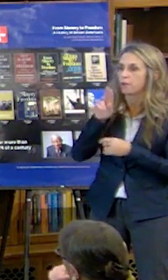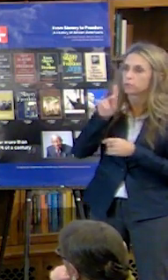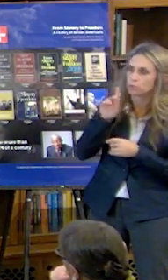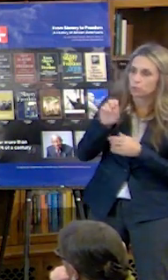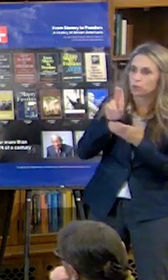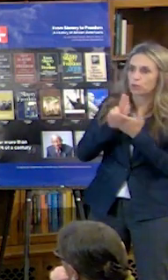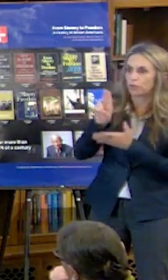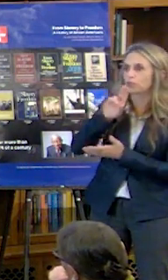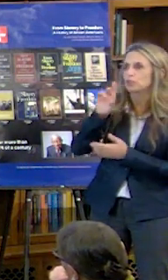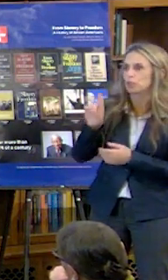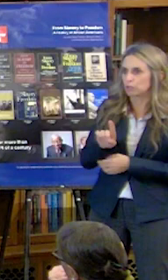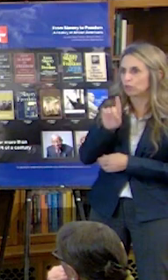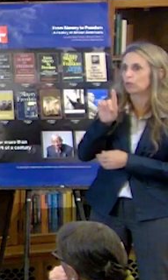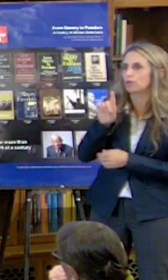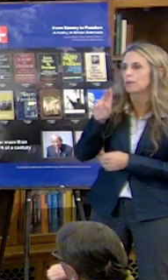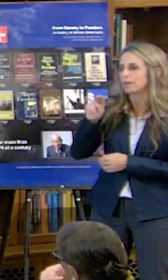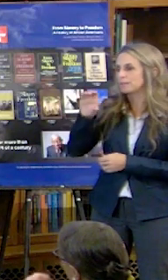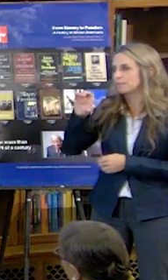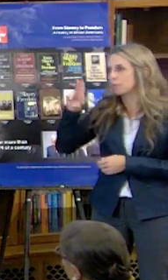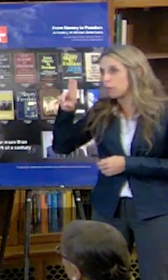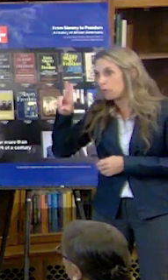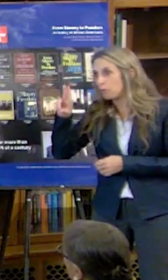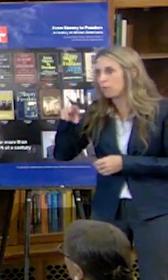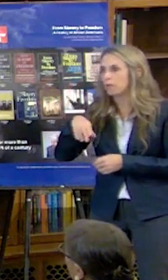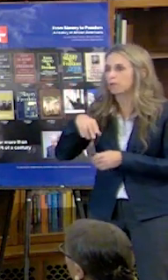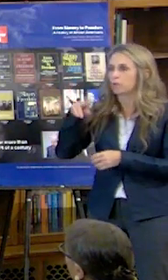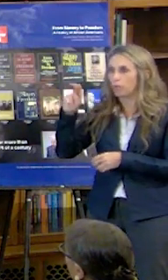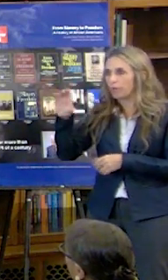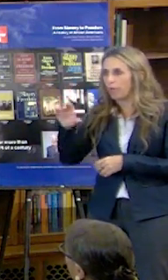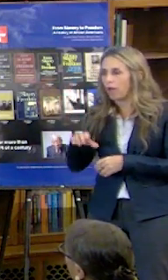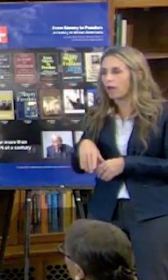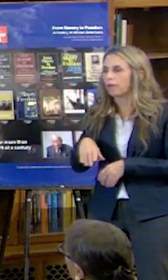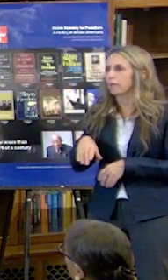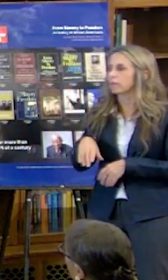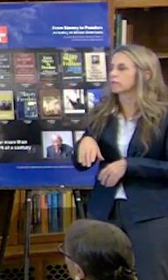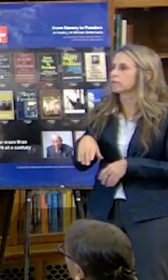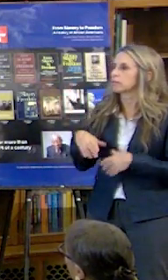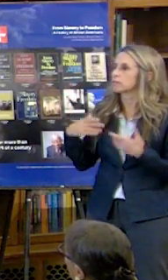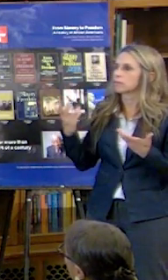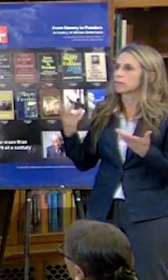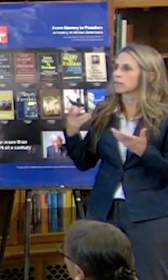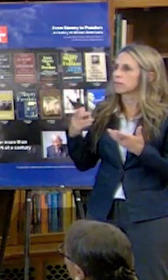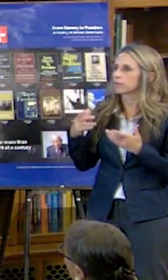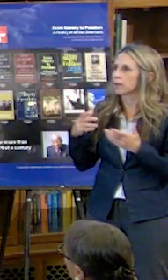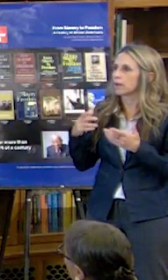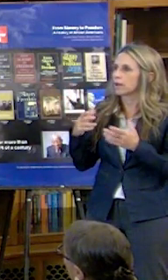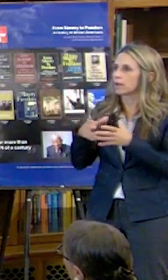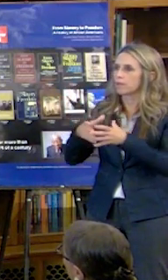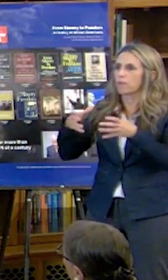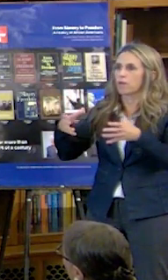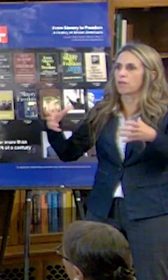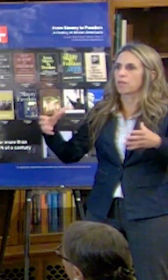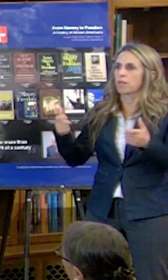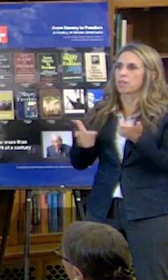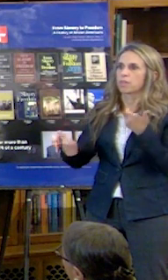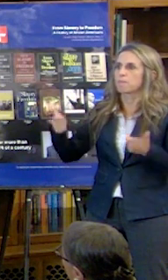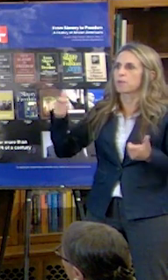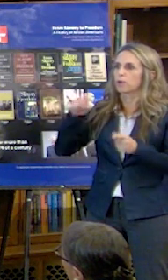North Carolina Central Carolina as well as the large a lot of the larg